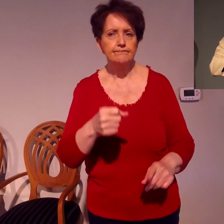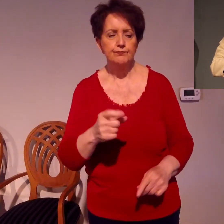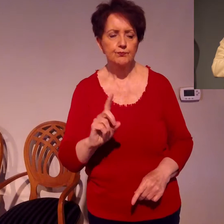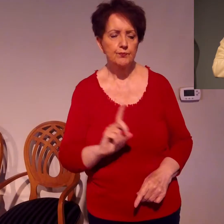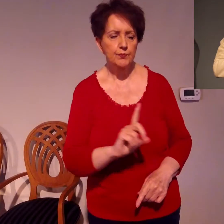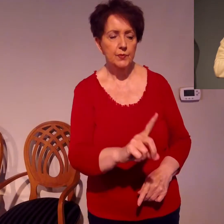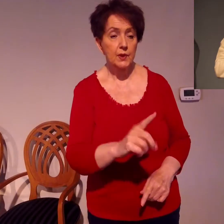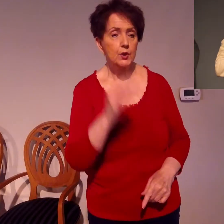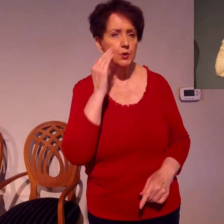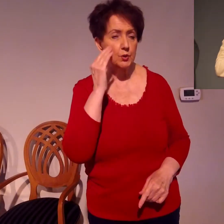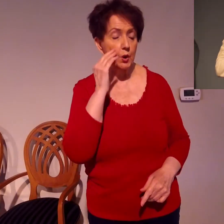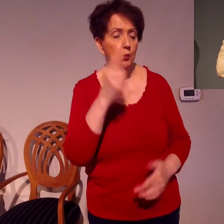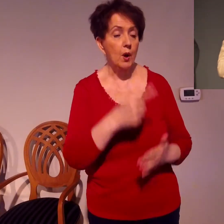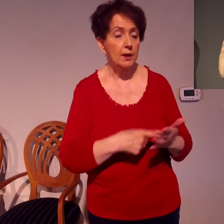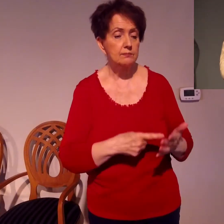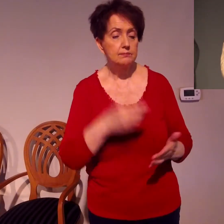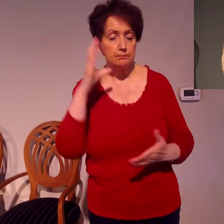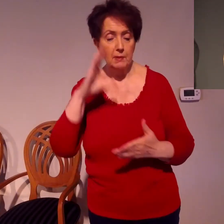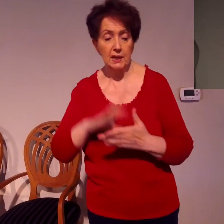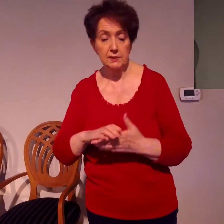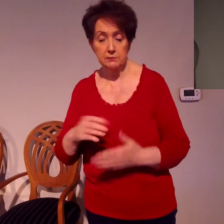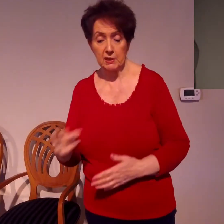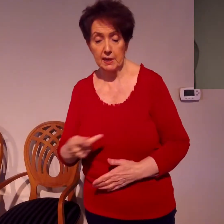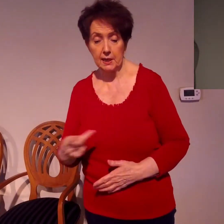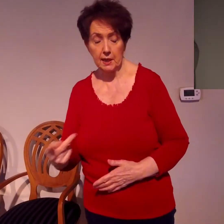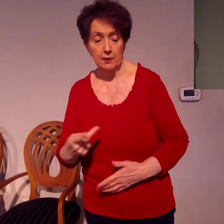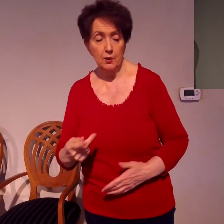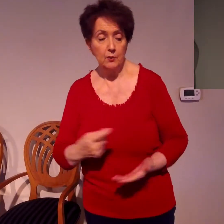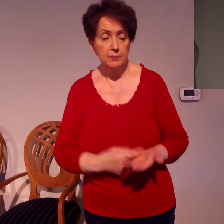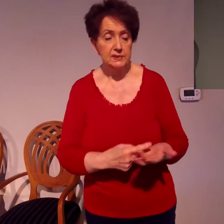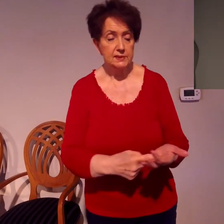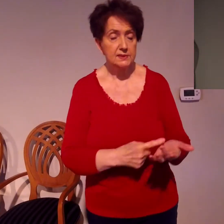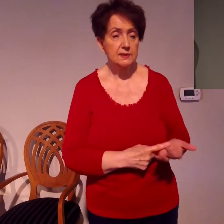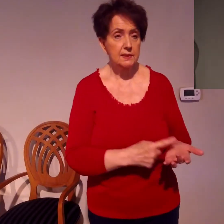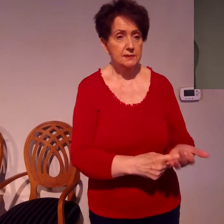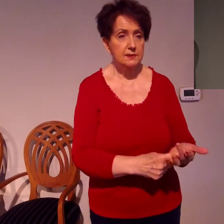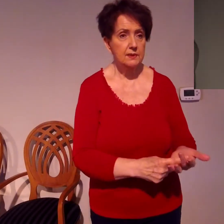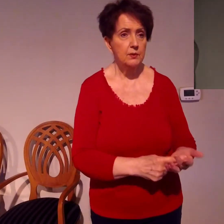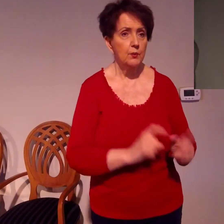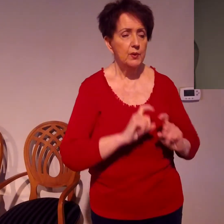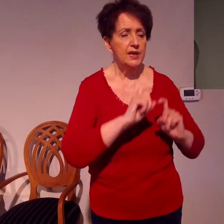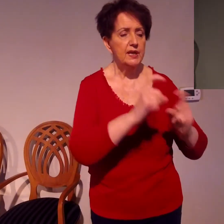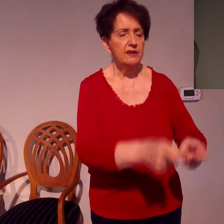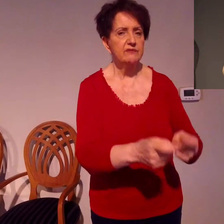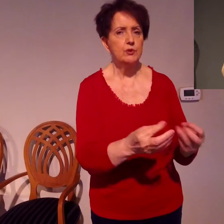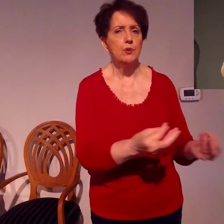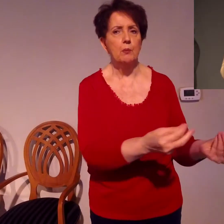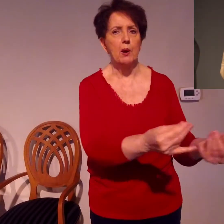you know what? My husband and I, we've been talking. We want to gift you a piece of property.